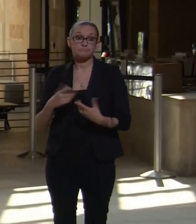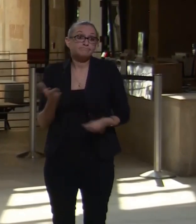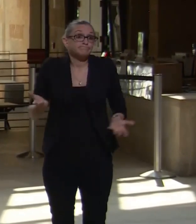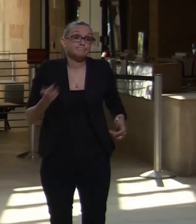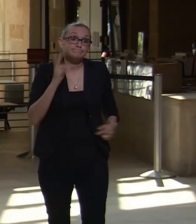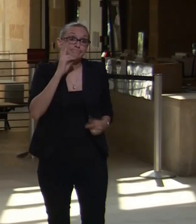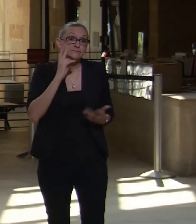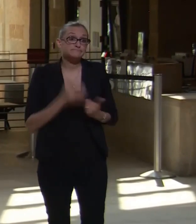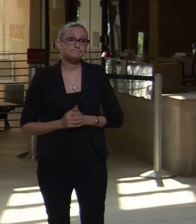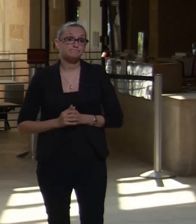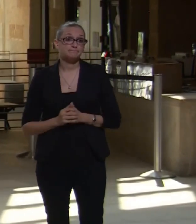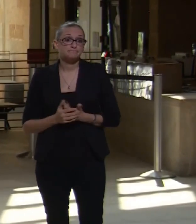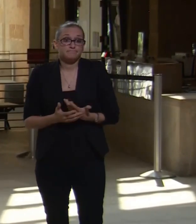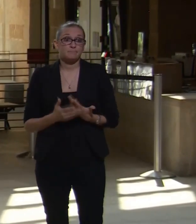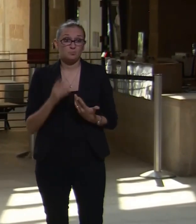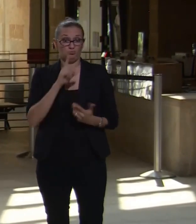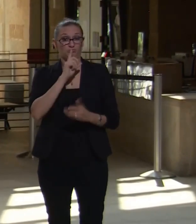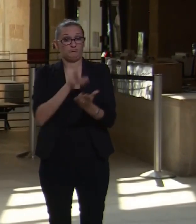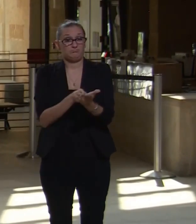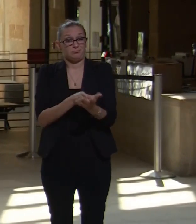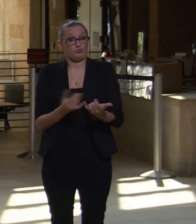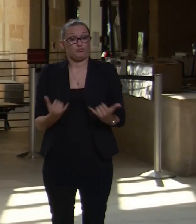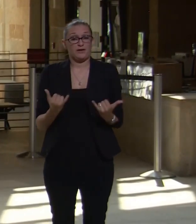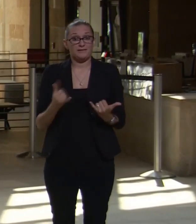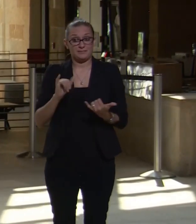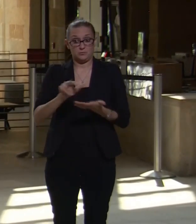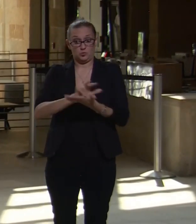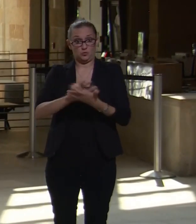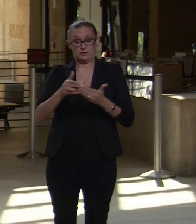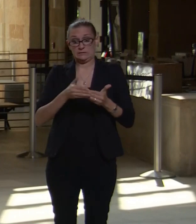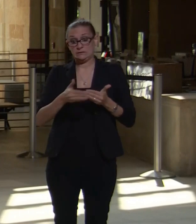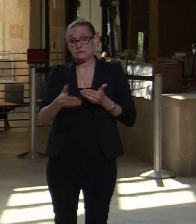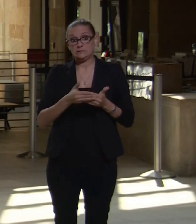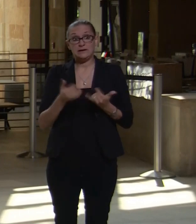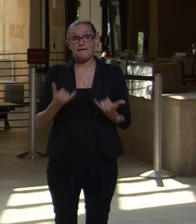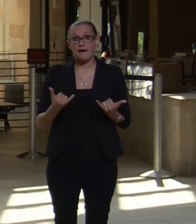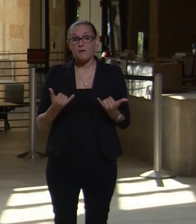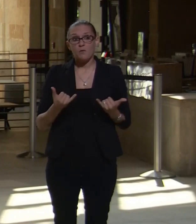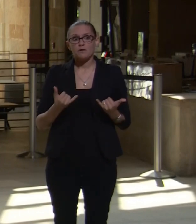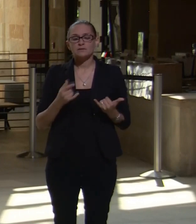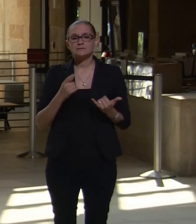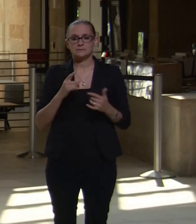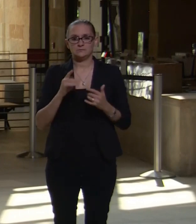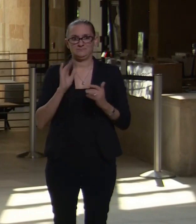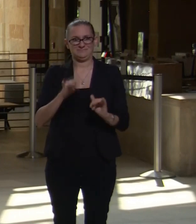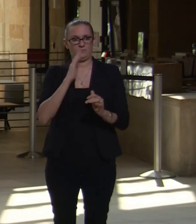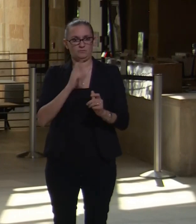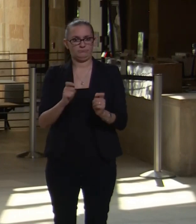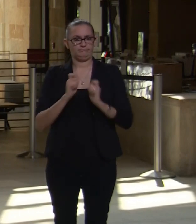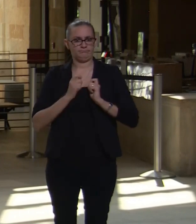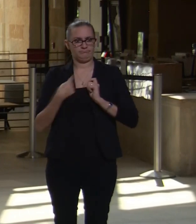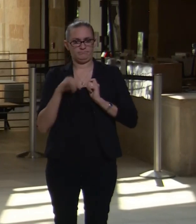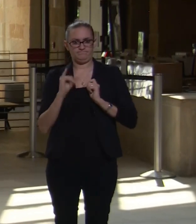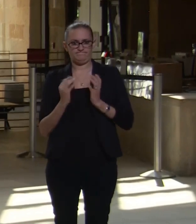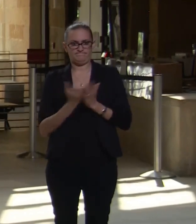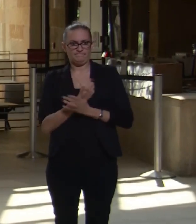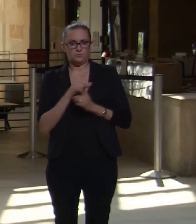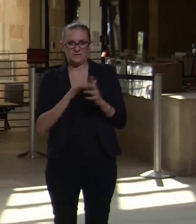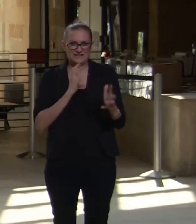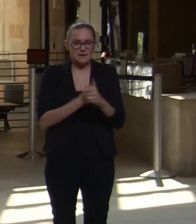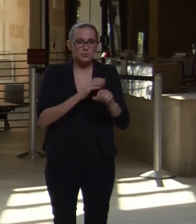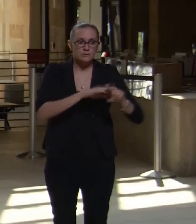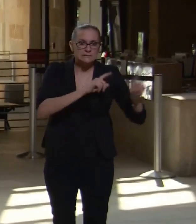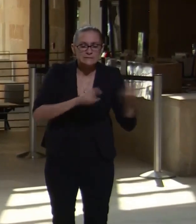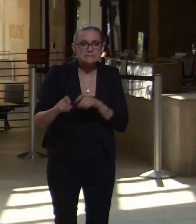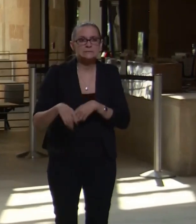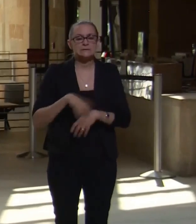see. Right now this 3-week period is really to give us an opportunity to catch up on the testing,